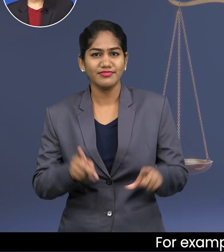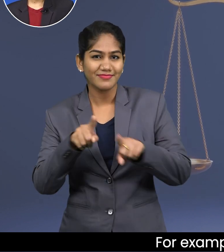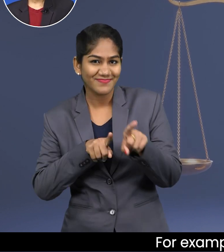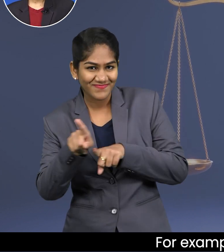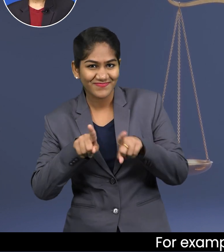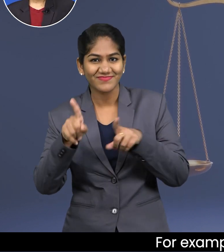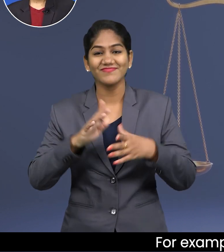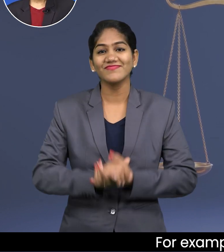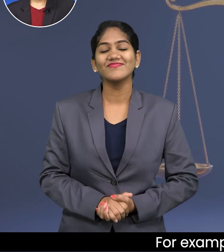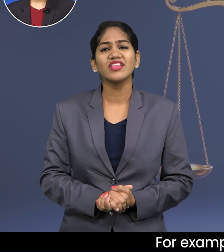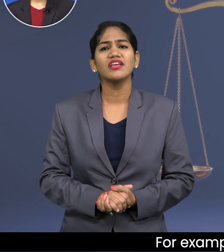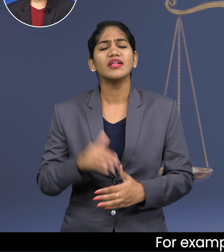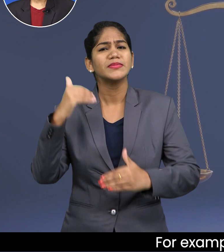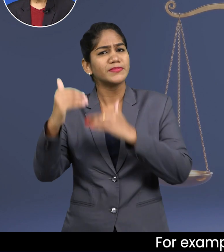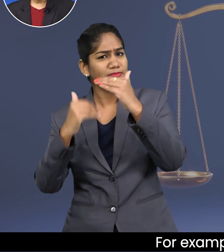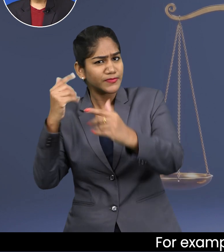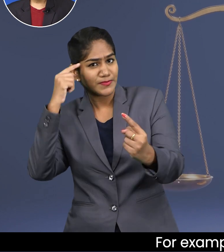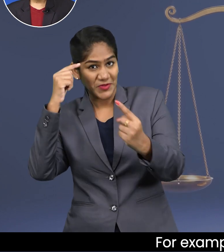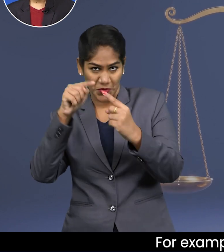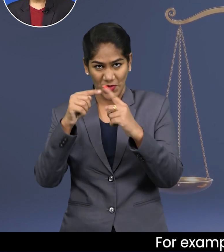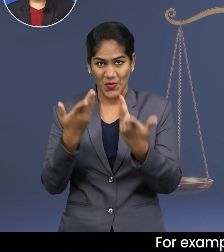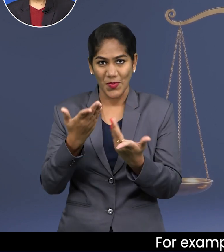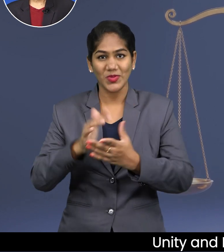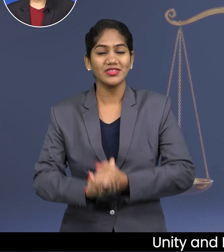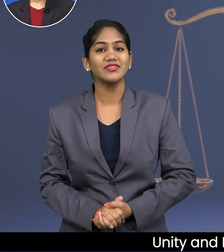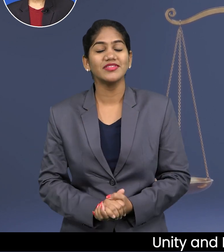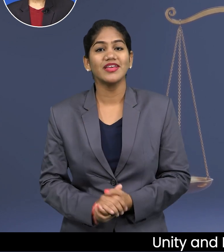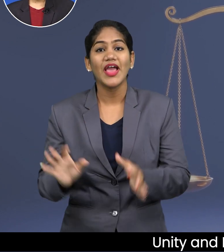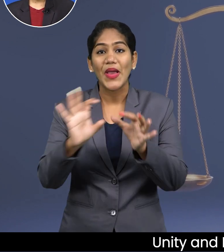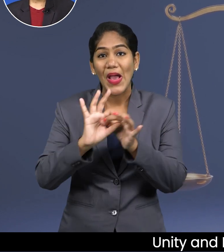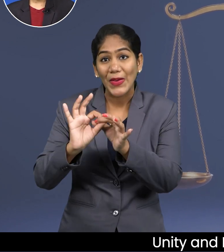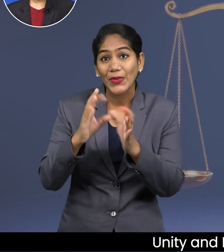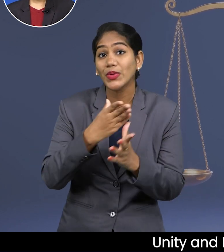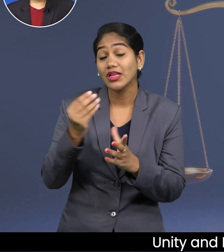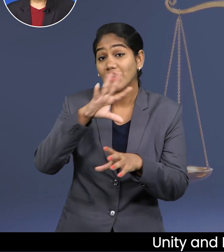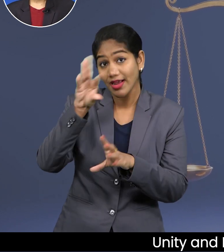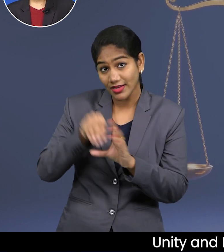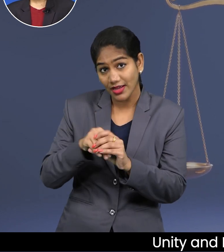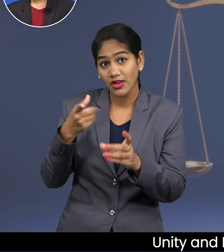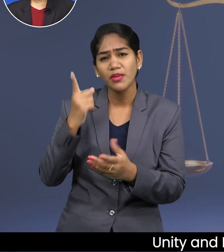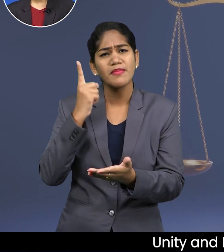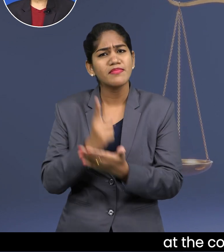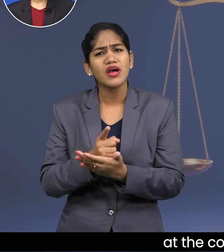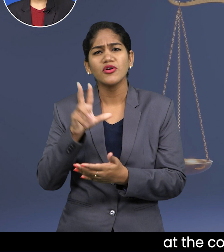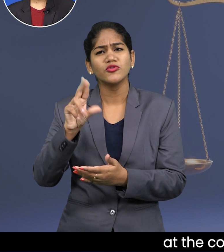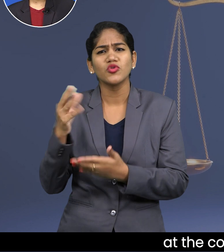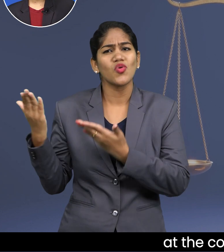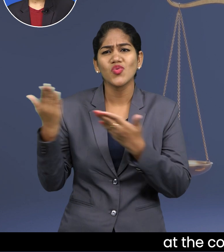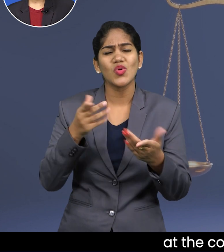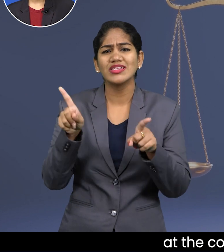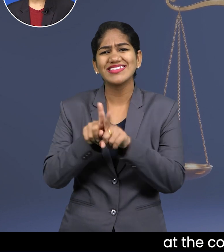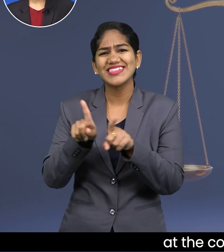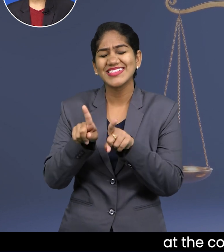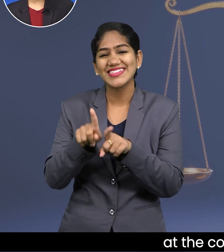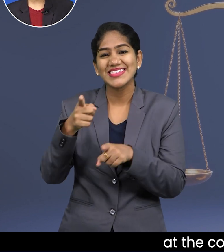For example, development goals, unity and integrity must not come at the cost